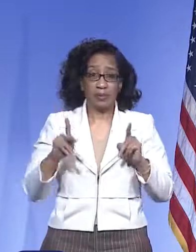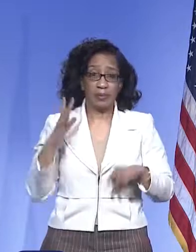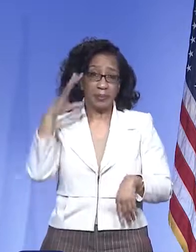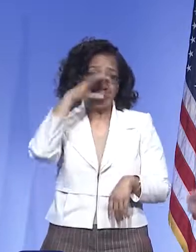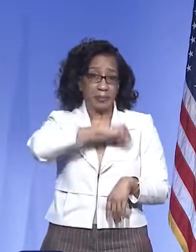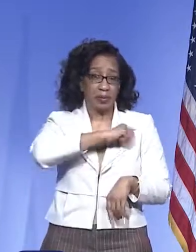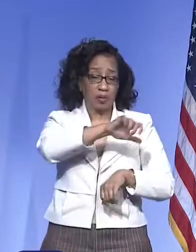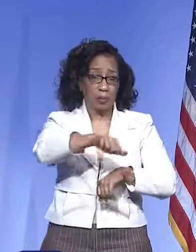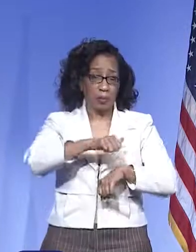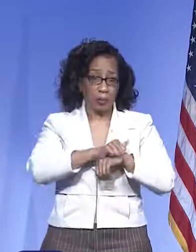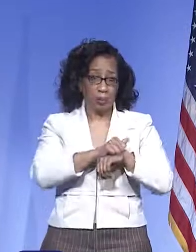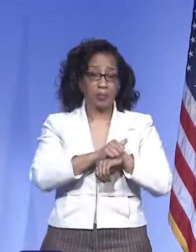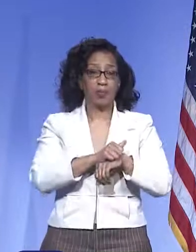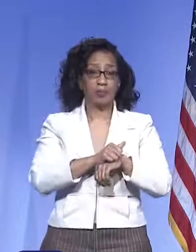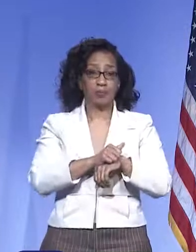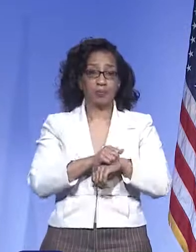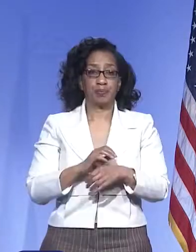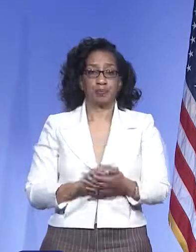why we're not seeing the uptake.